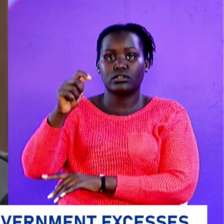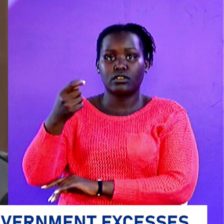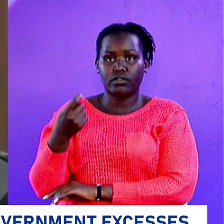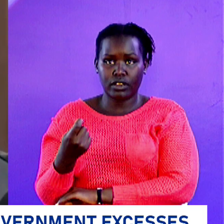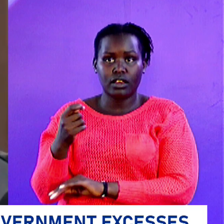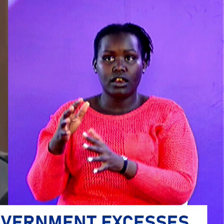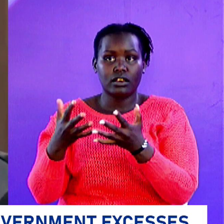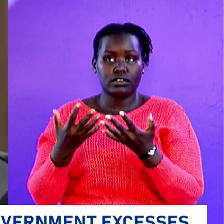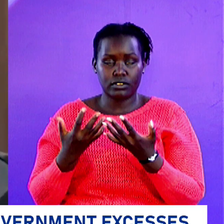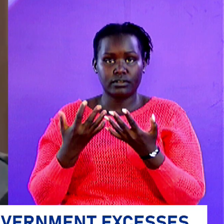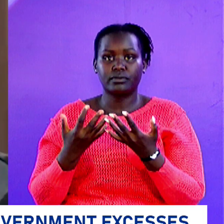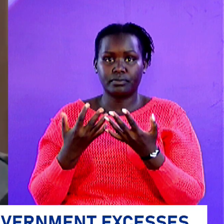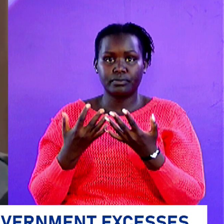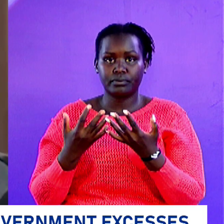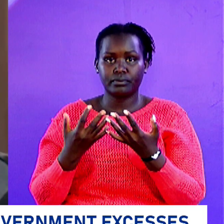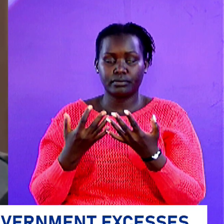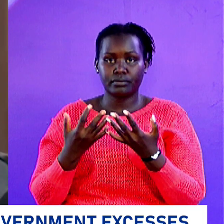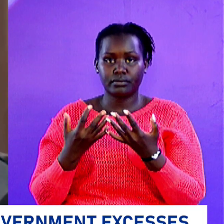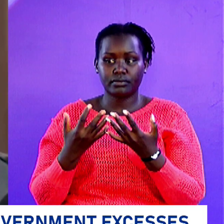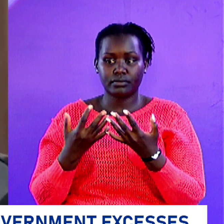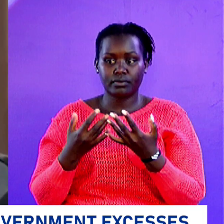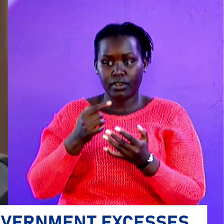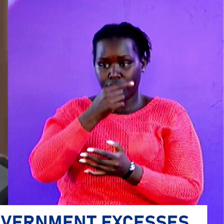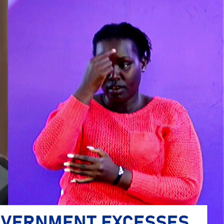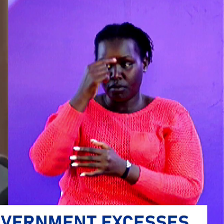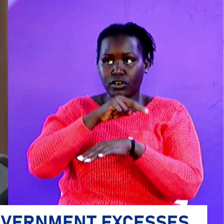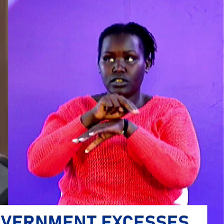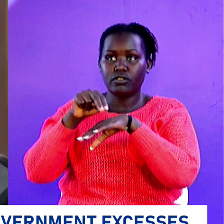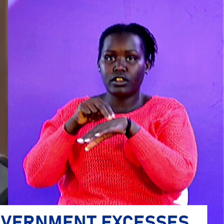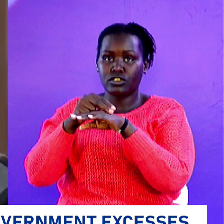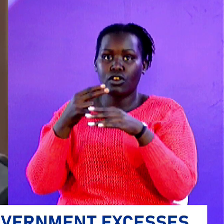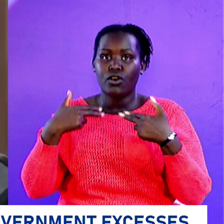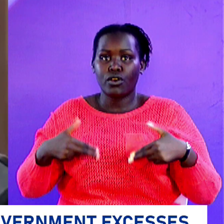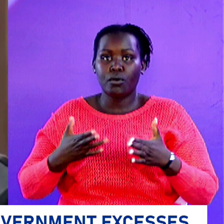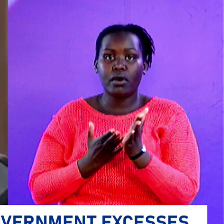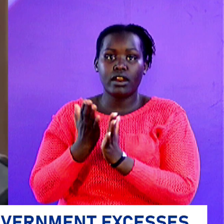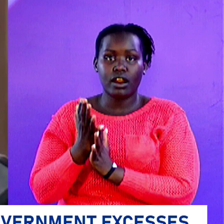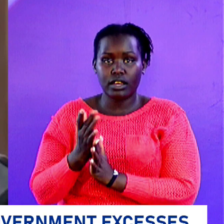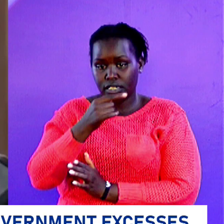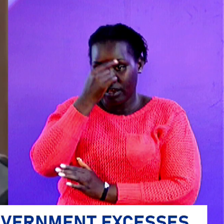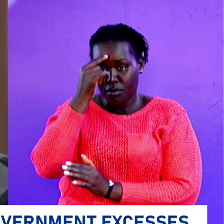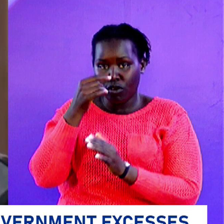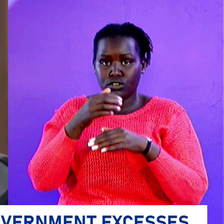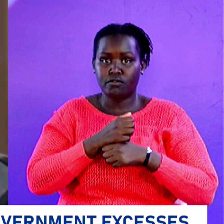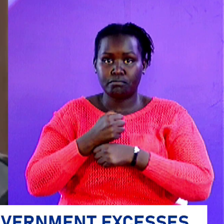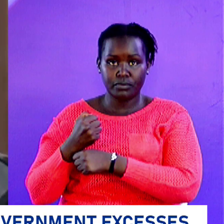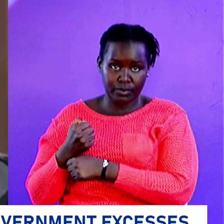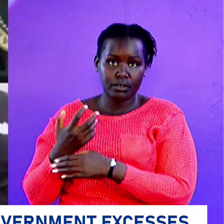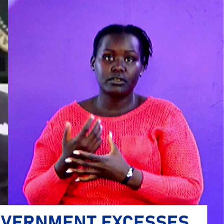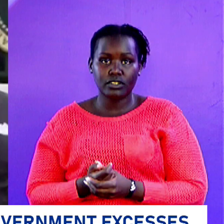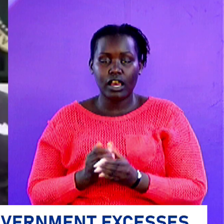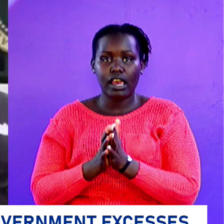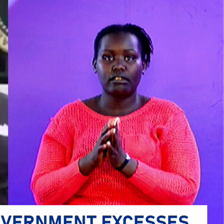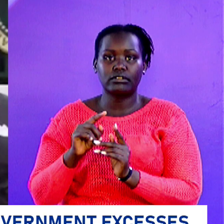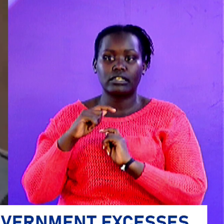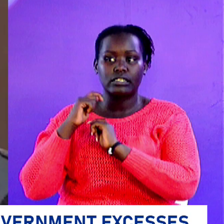a non-NATO ally because of violation of human rights, because of abductions, extrajudicial killings.